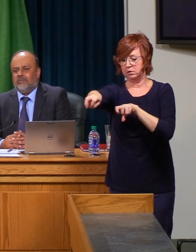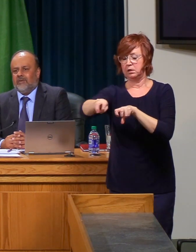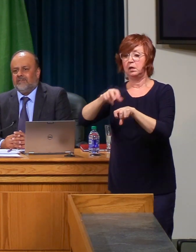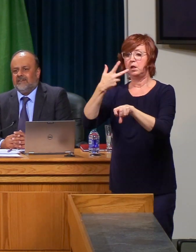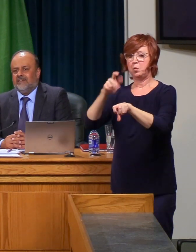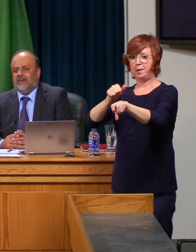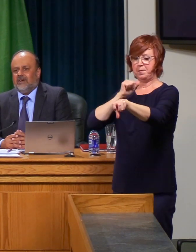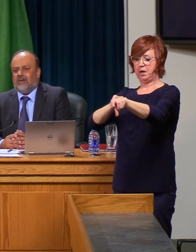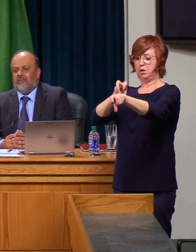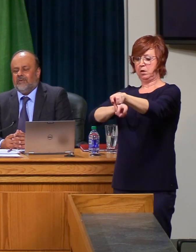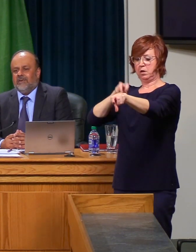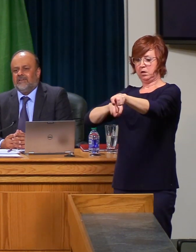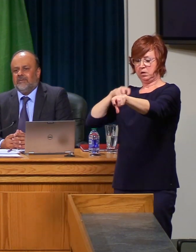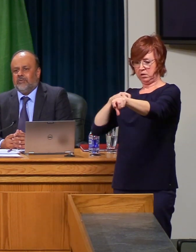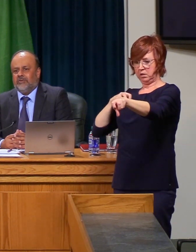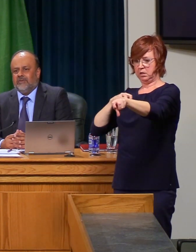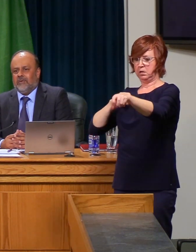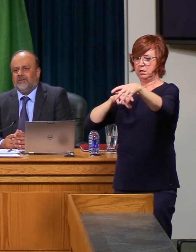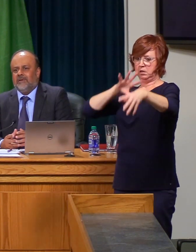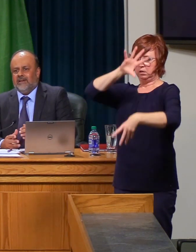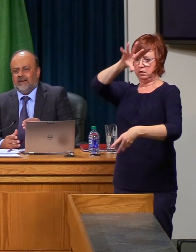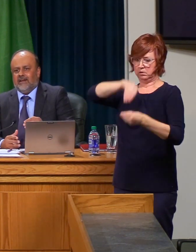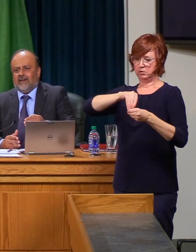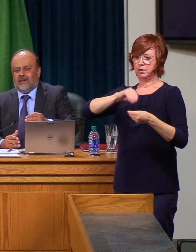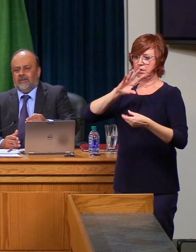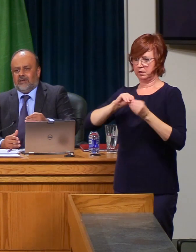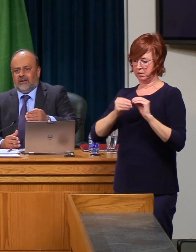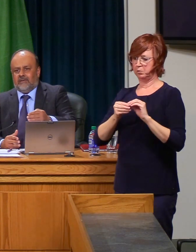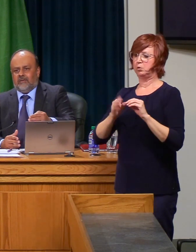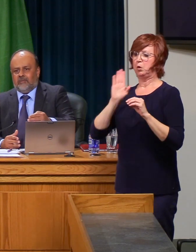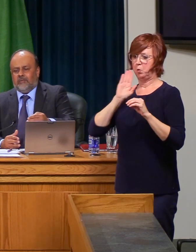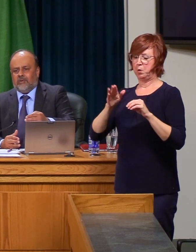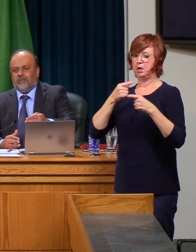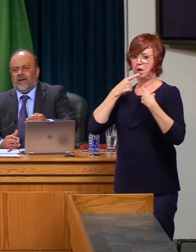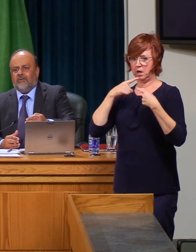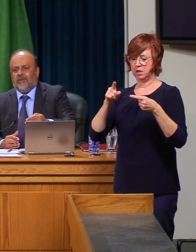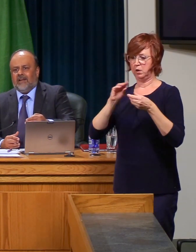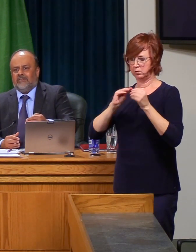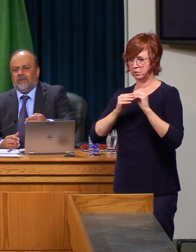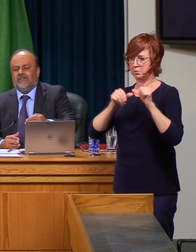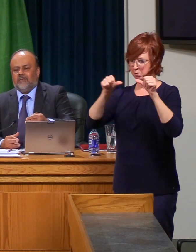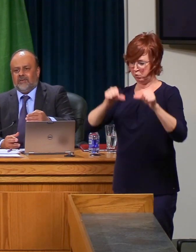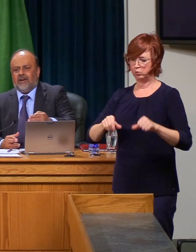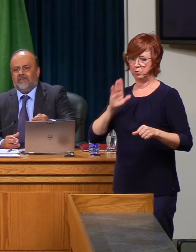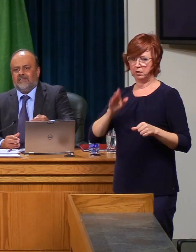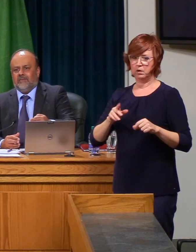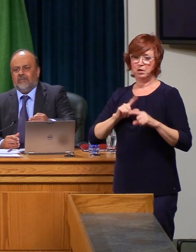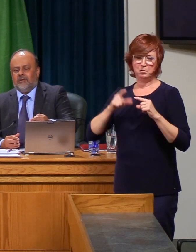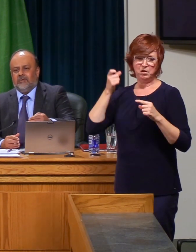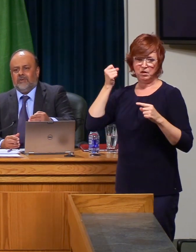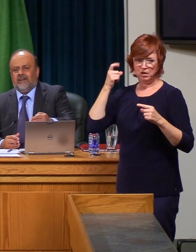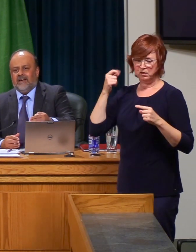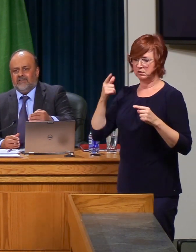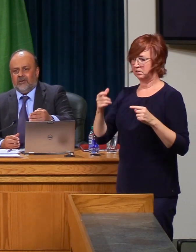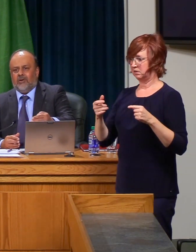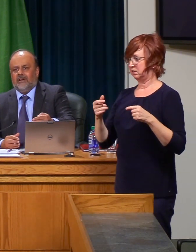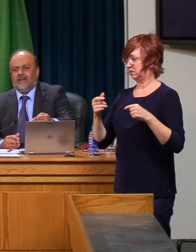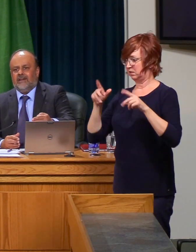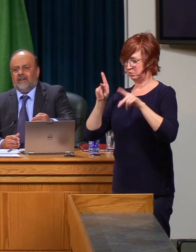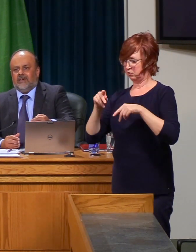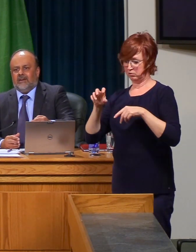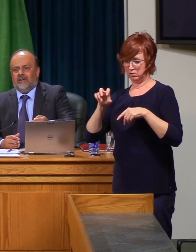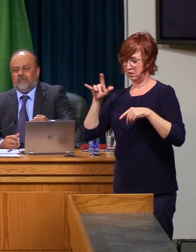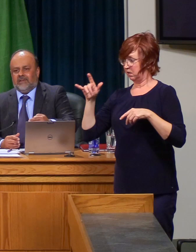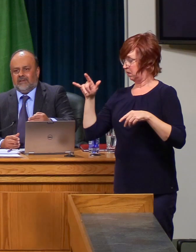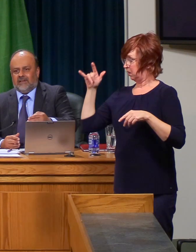few other provinces of immediately post once we. Because we have to realize once someone travels, it may be 2-3 days or